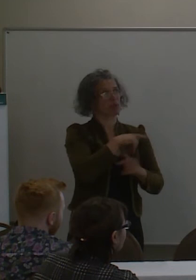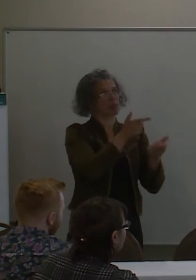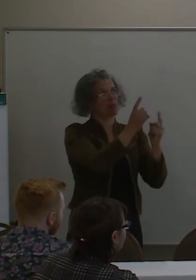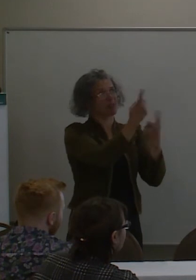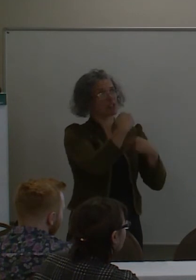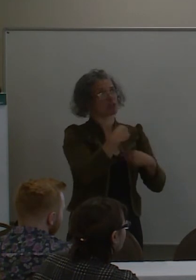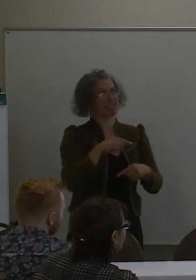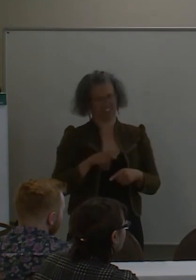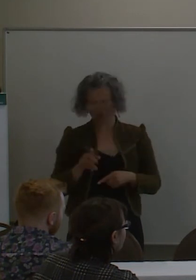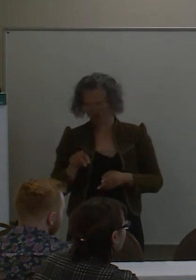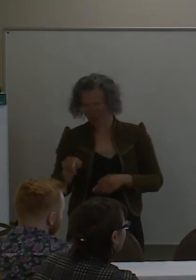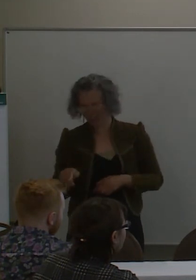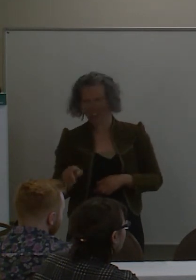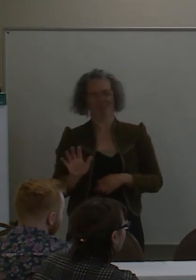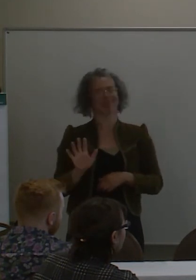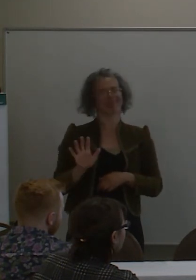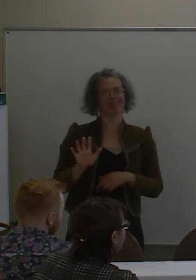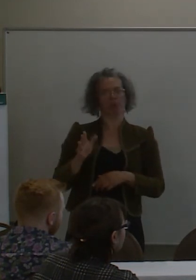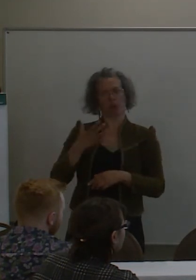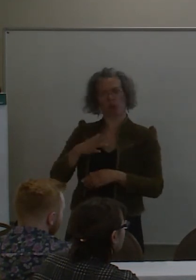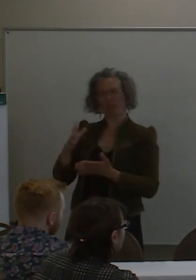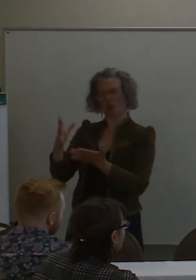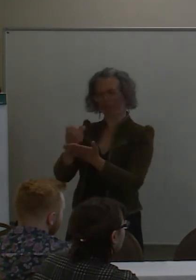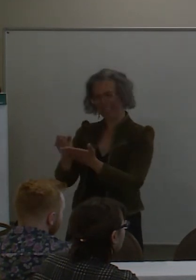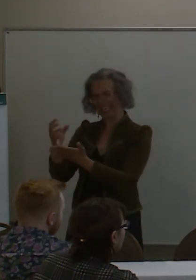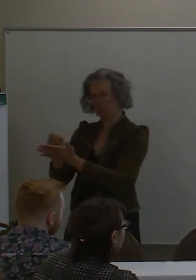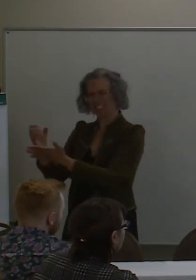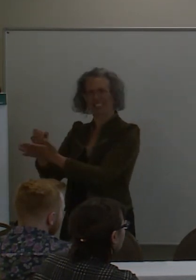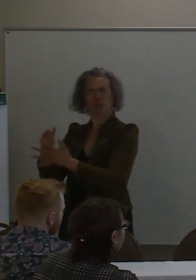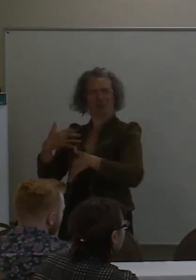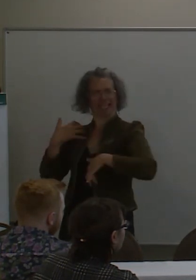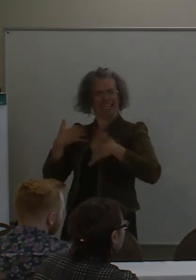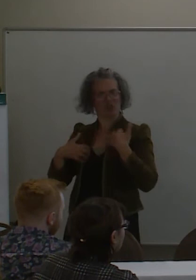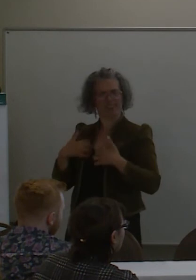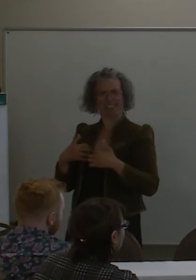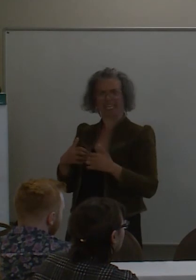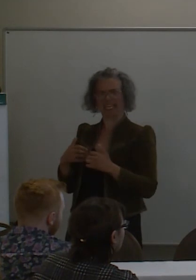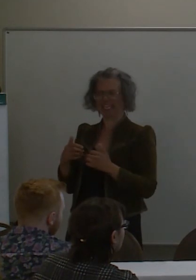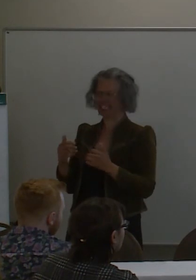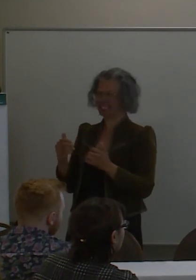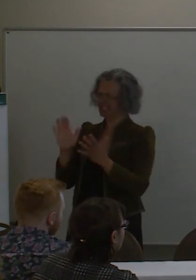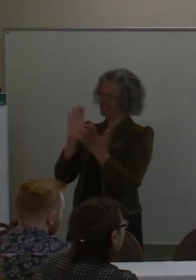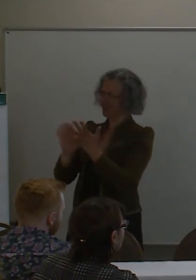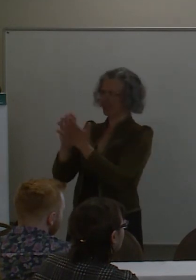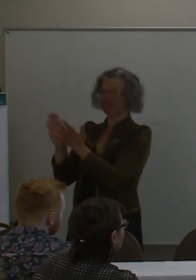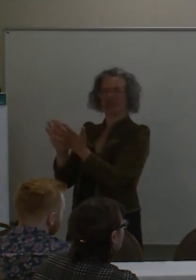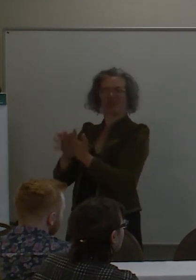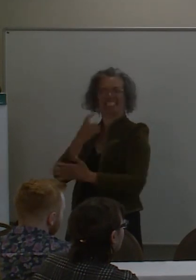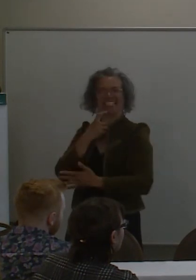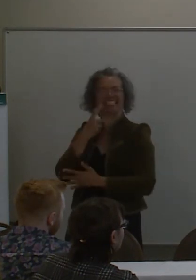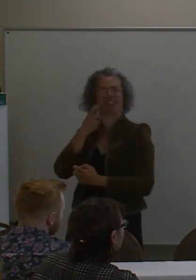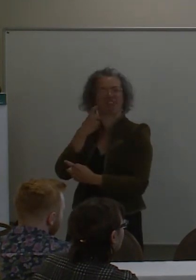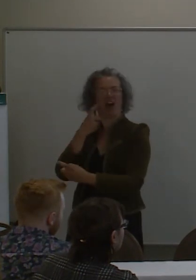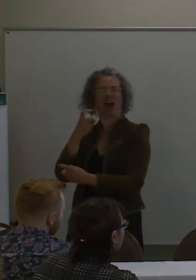but you want your collection to be precise, tight, interesting, engaging. Chris this morning,